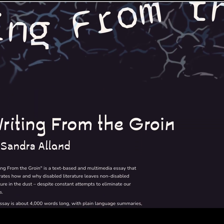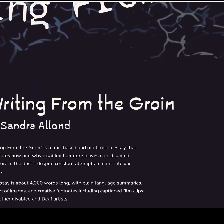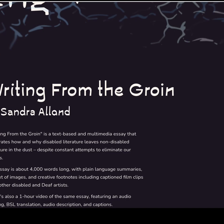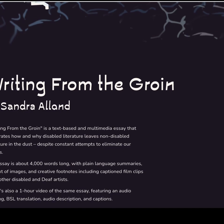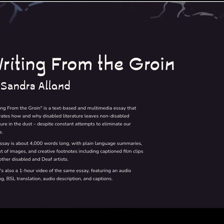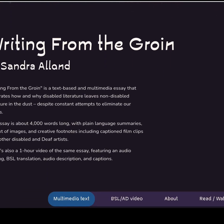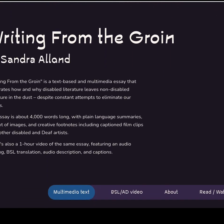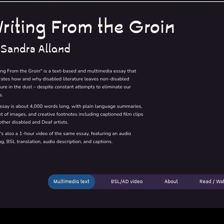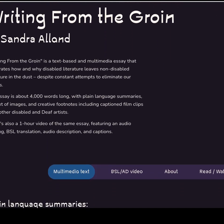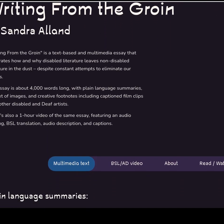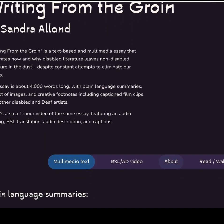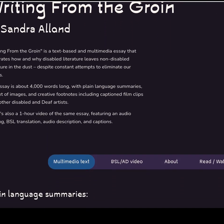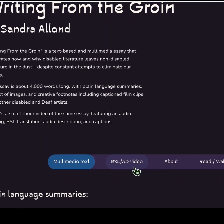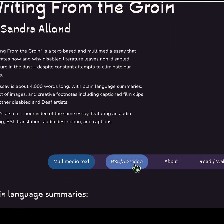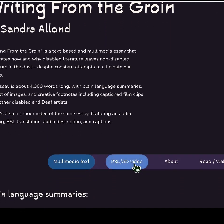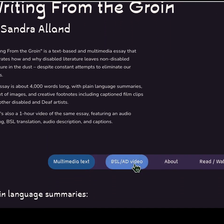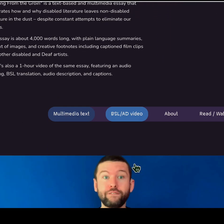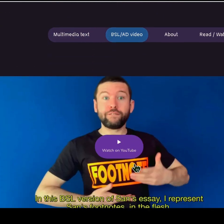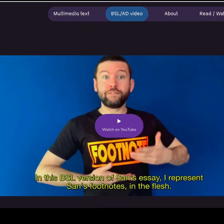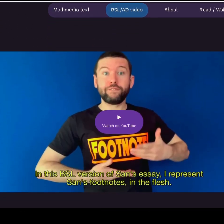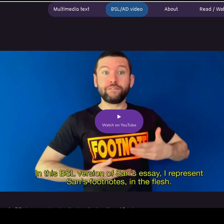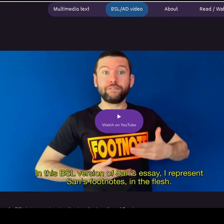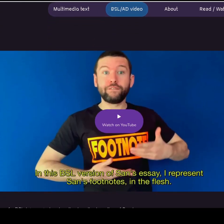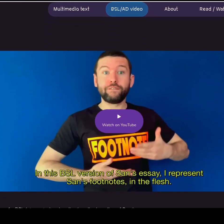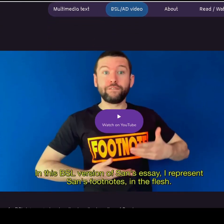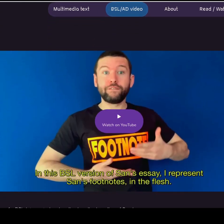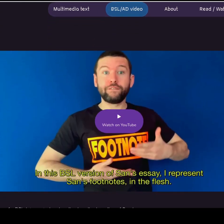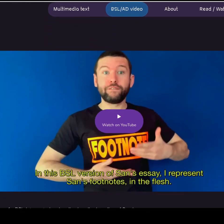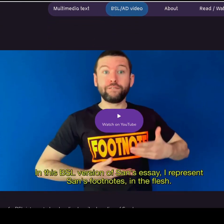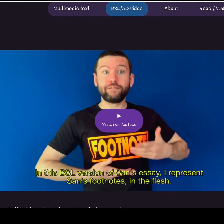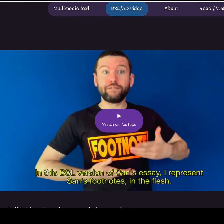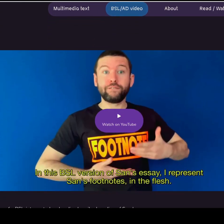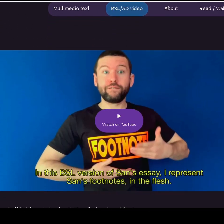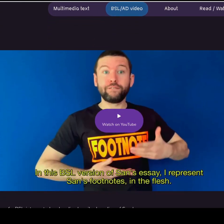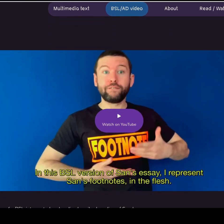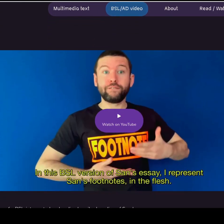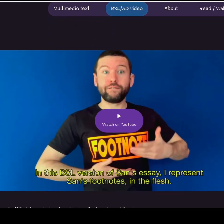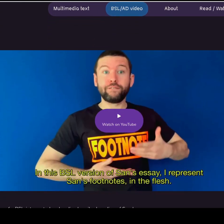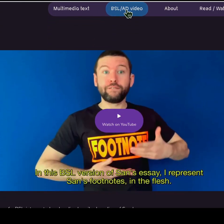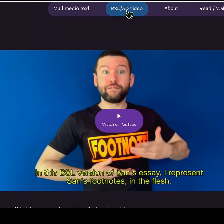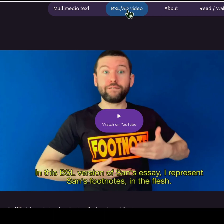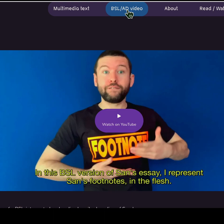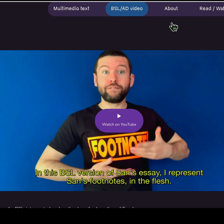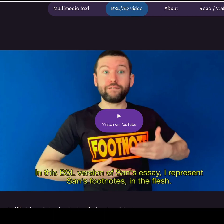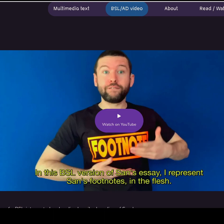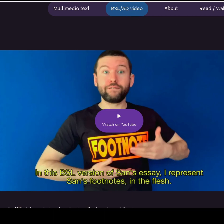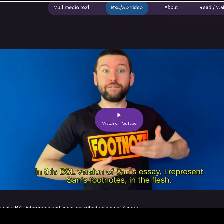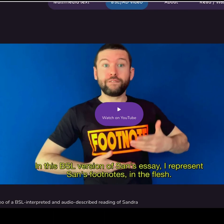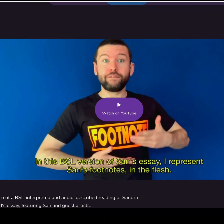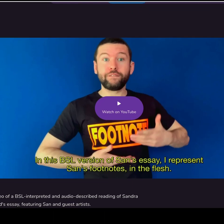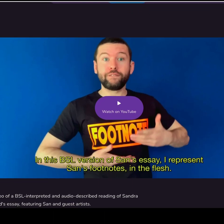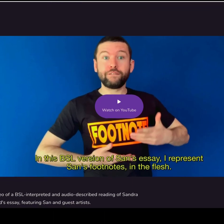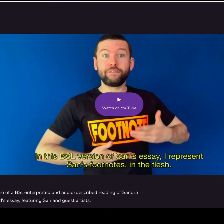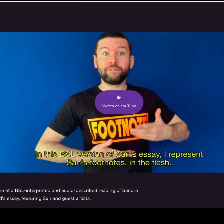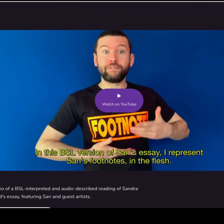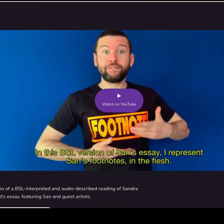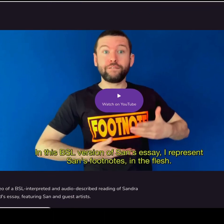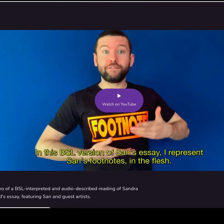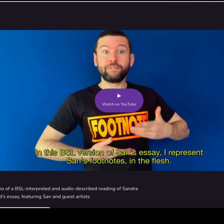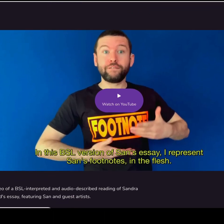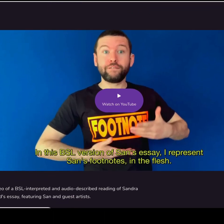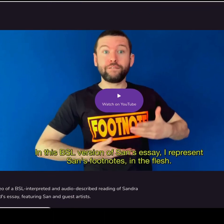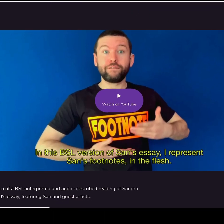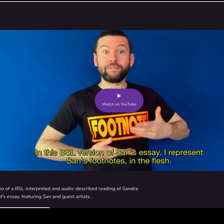bottom right of the screen. That's taken me back to the different selections for my essay, and I've selected